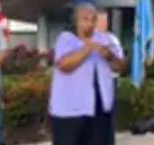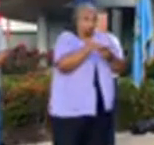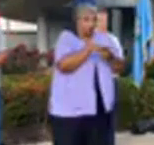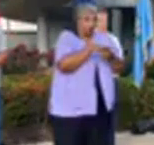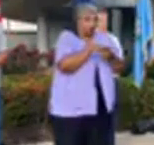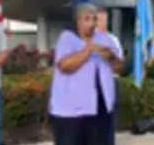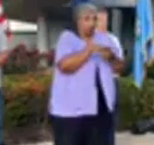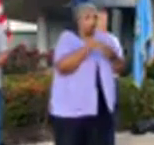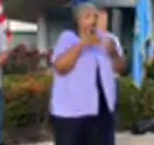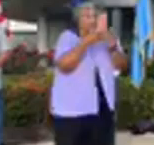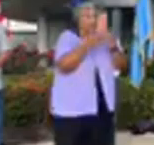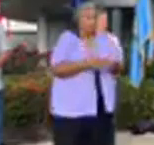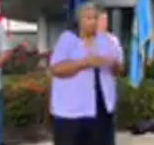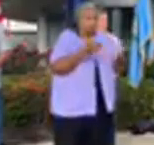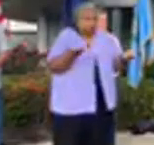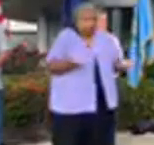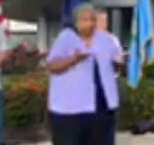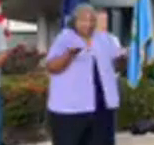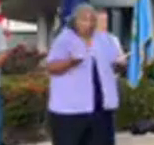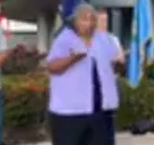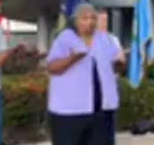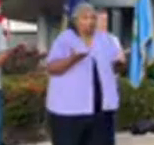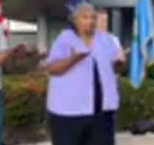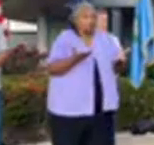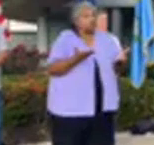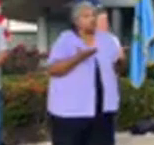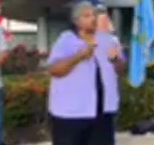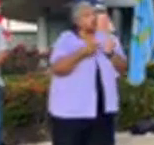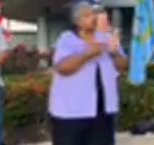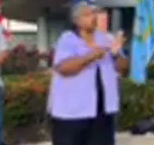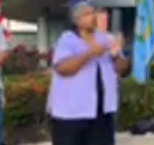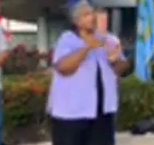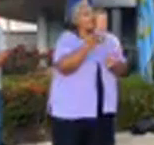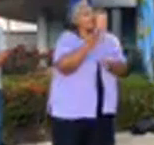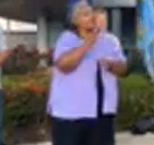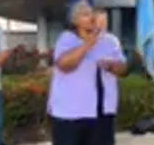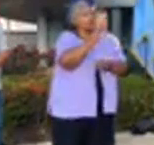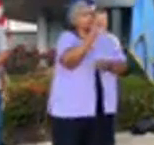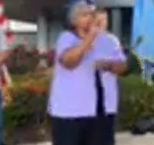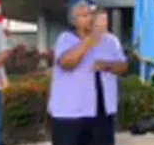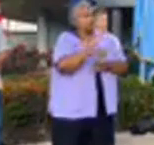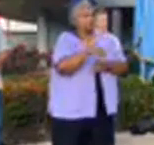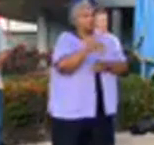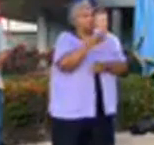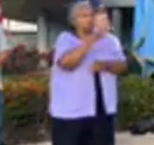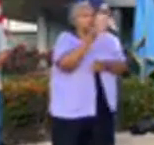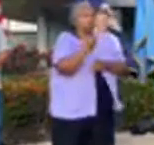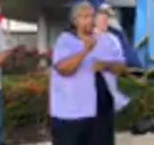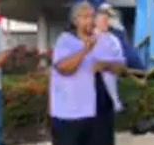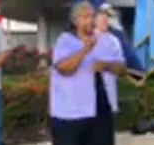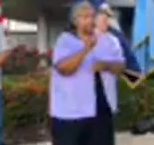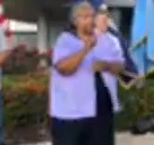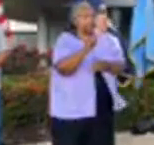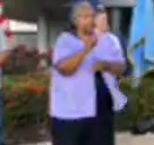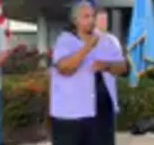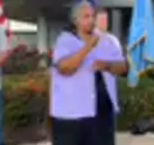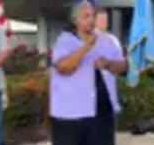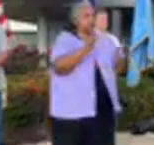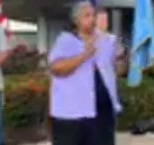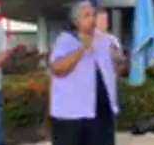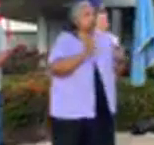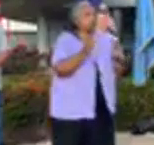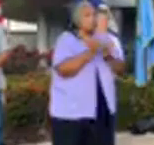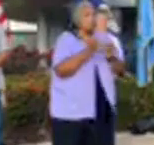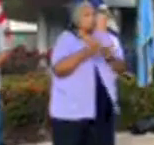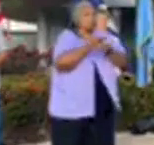and the leadership you see here represents 85% of Louisiana cases. Our